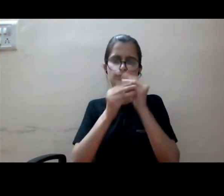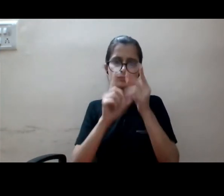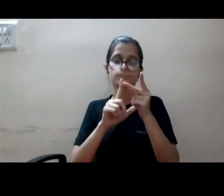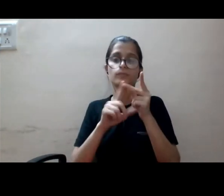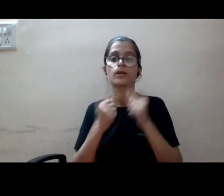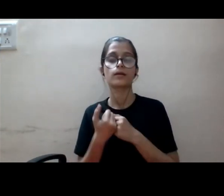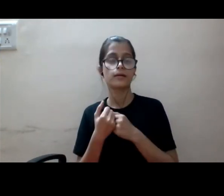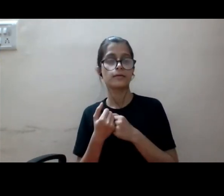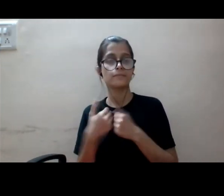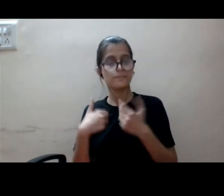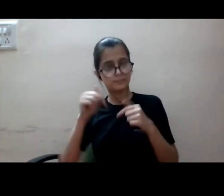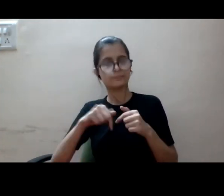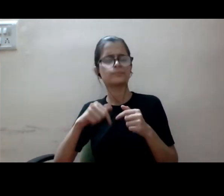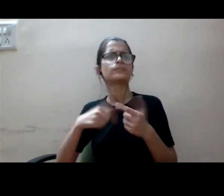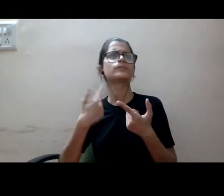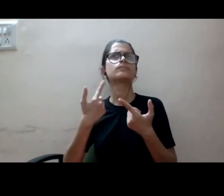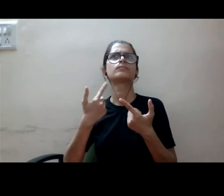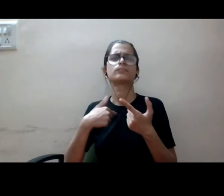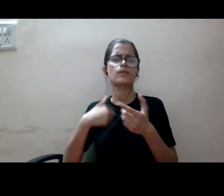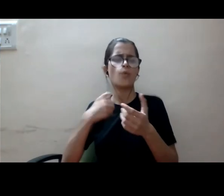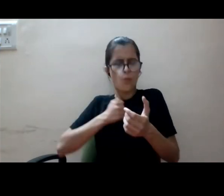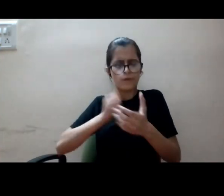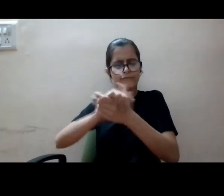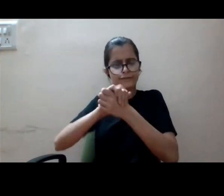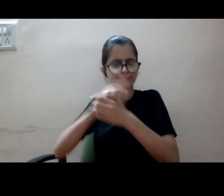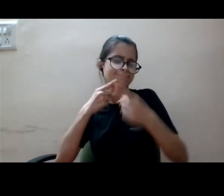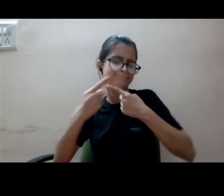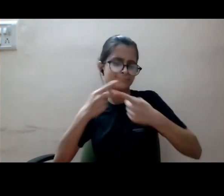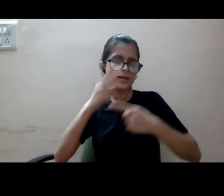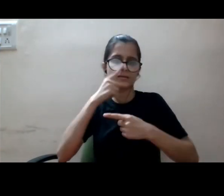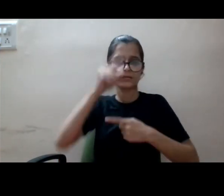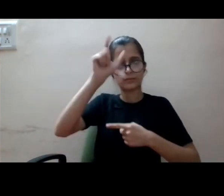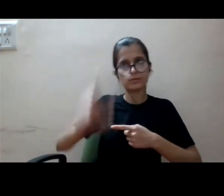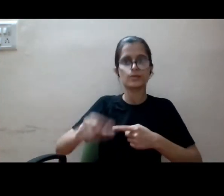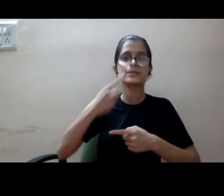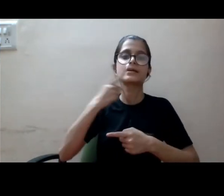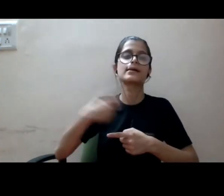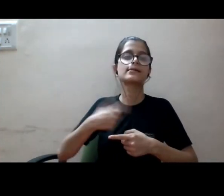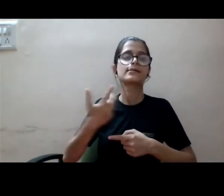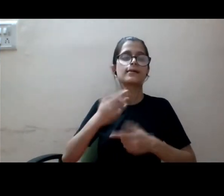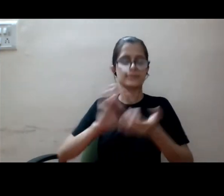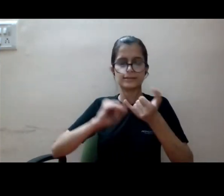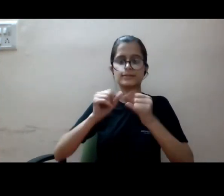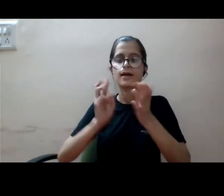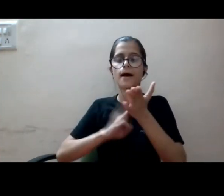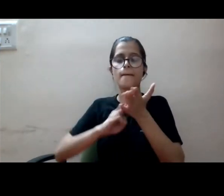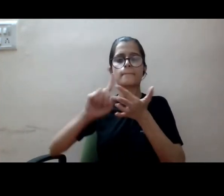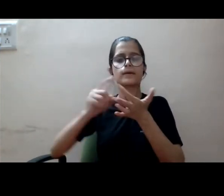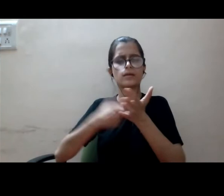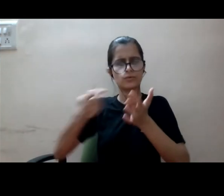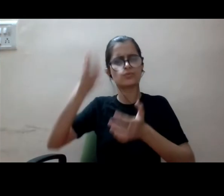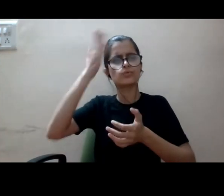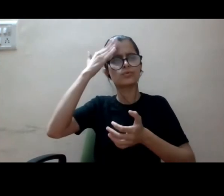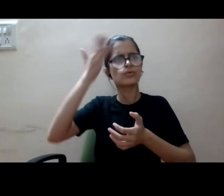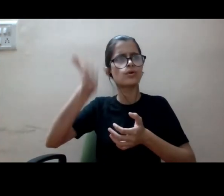Today itself, I was talking to a friend and she was telling me that, Sameer, in India, you know, in